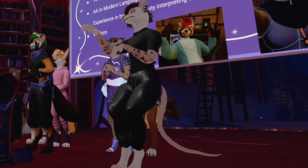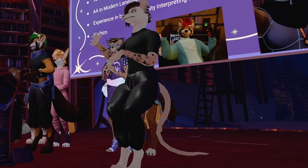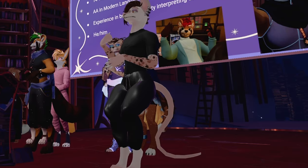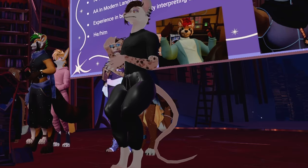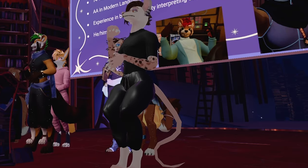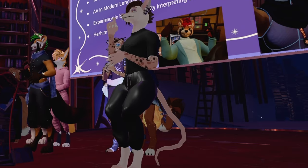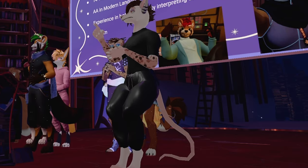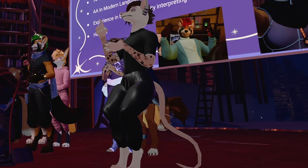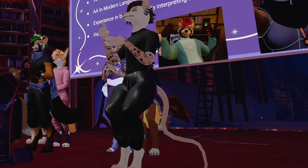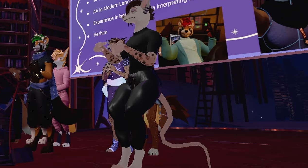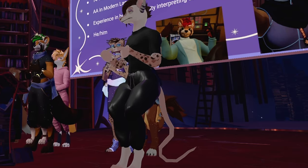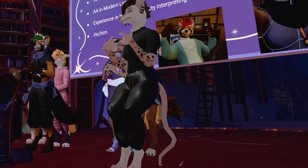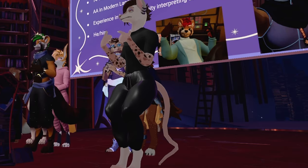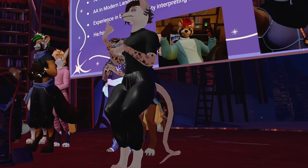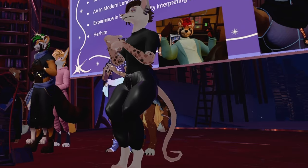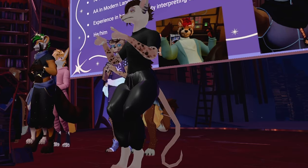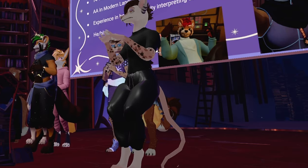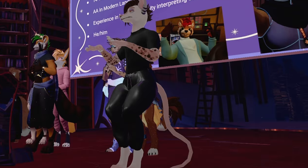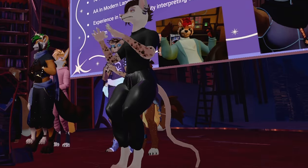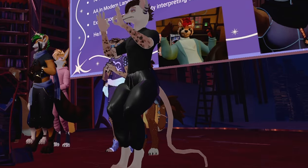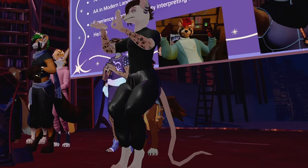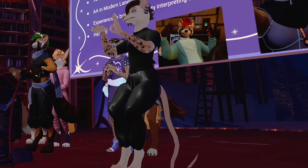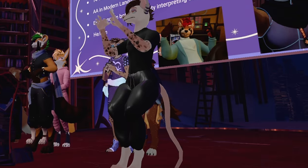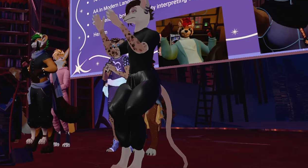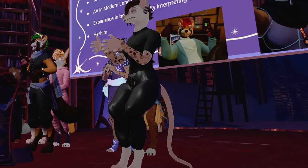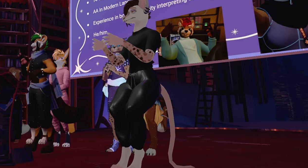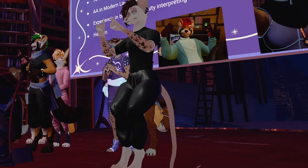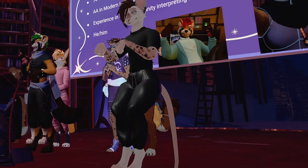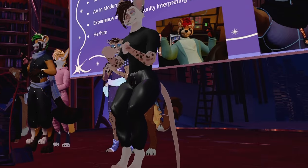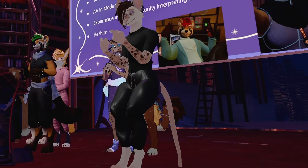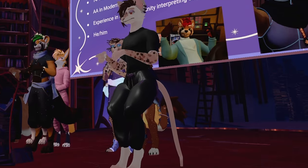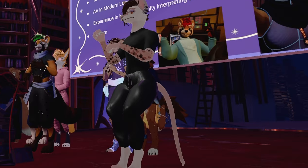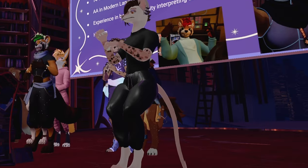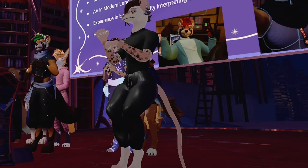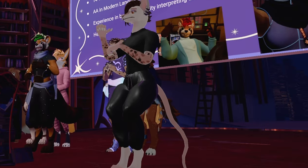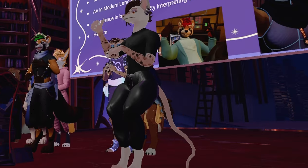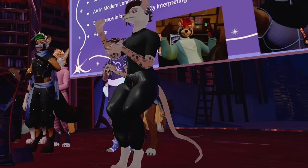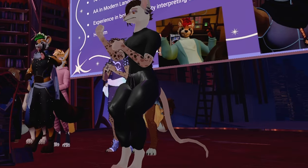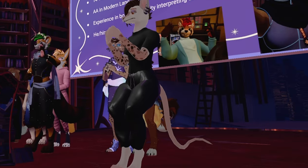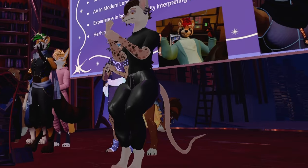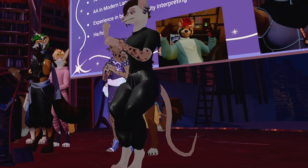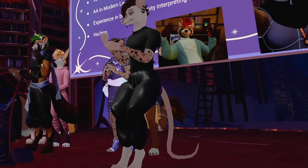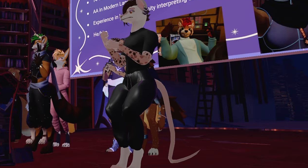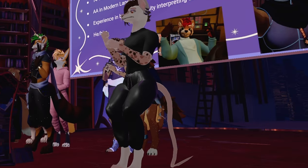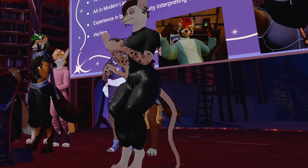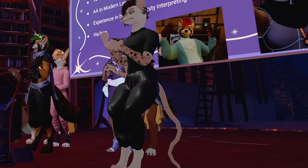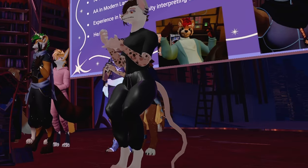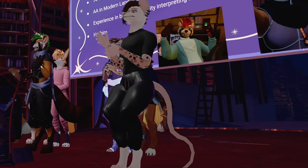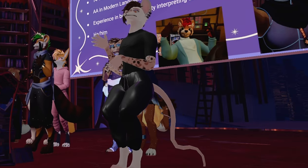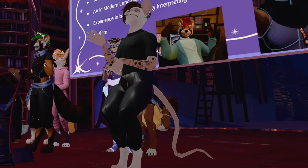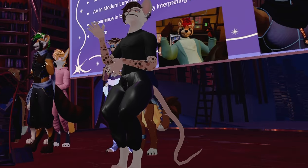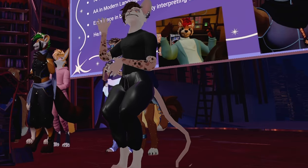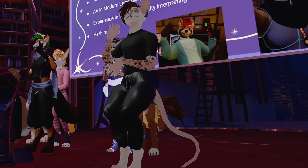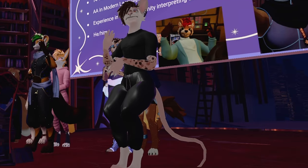I've been working as an interpreter for about 10 years now. I got involved in VR about 5 years ago,